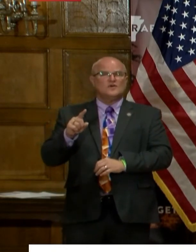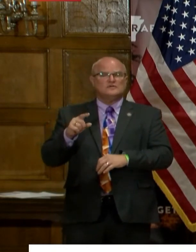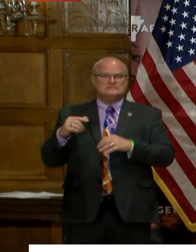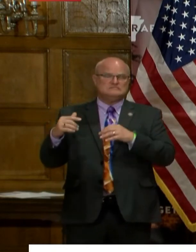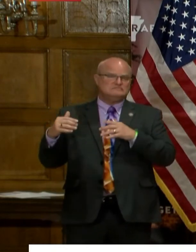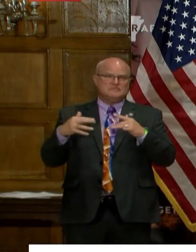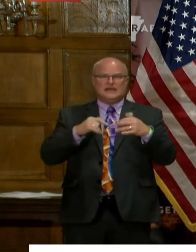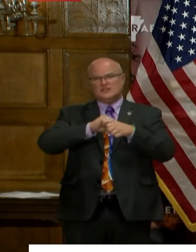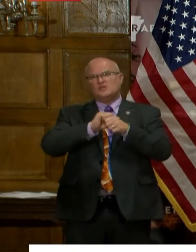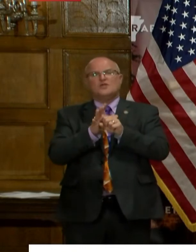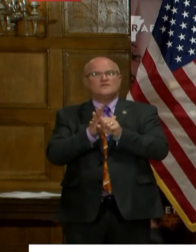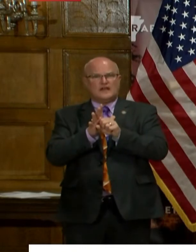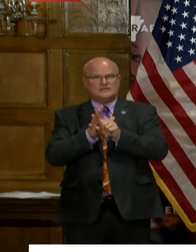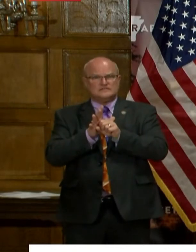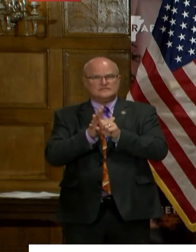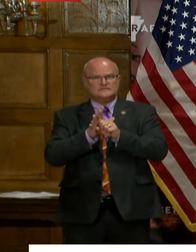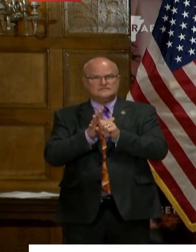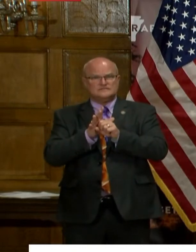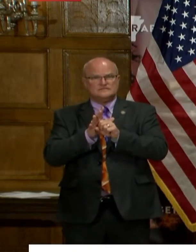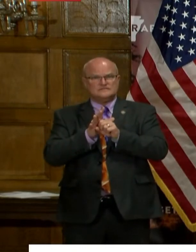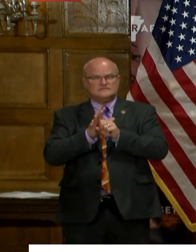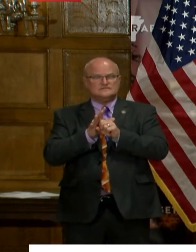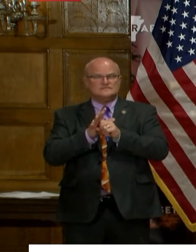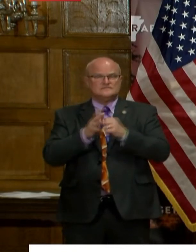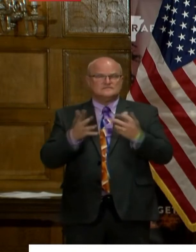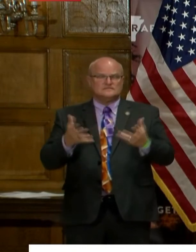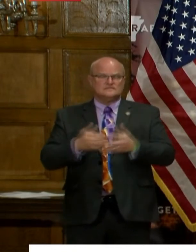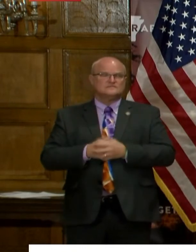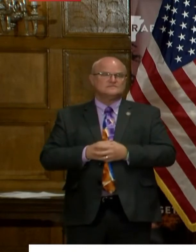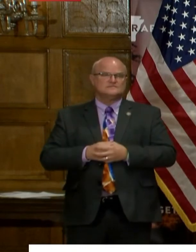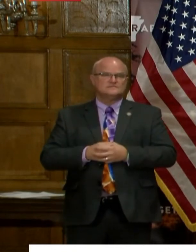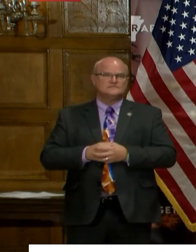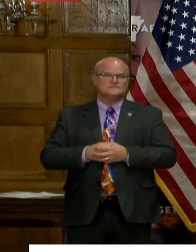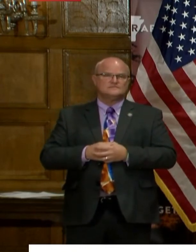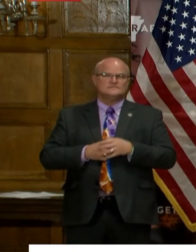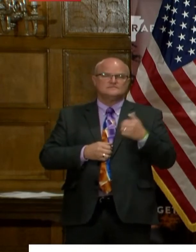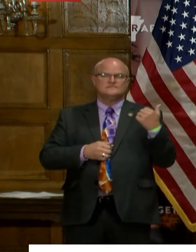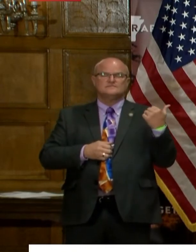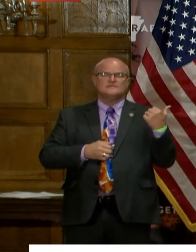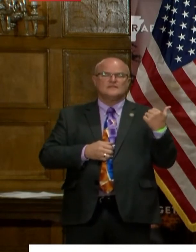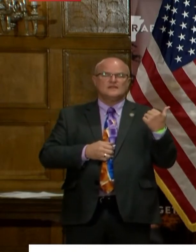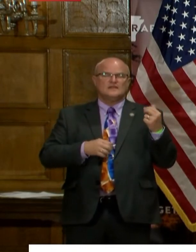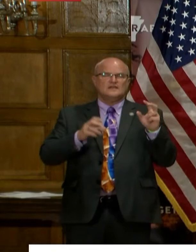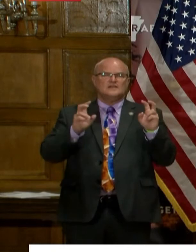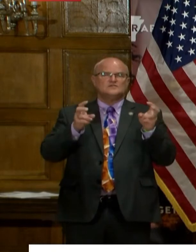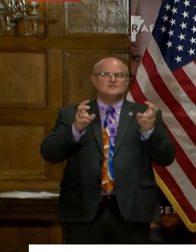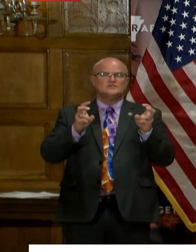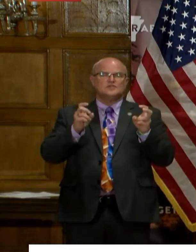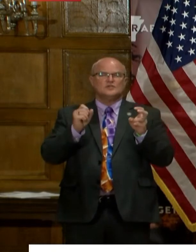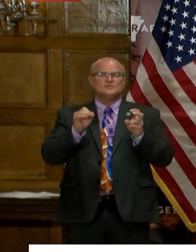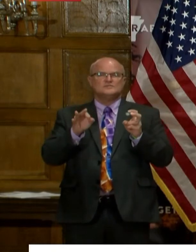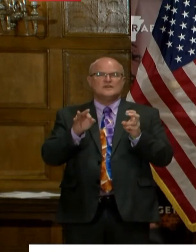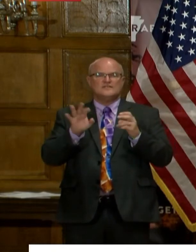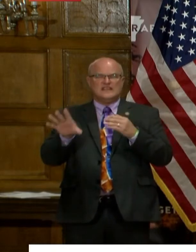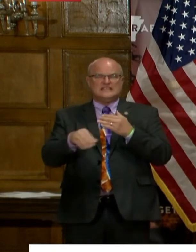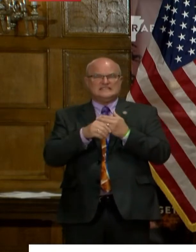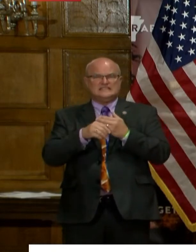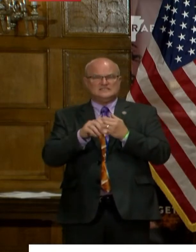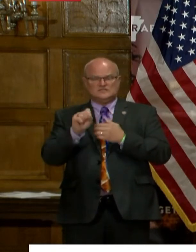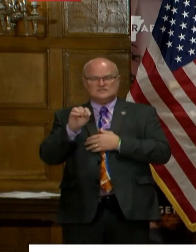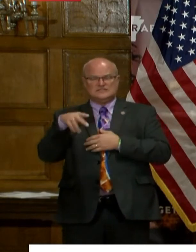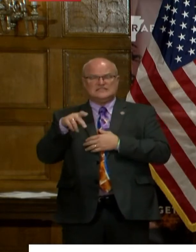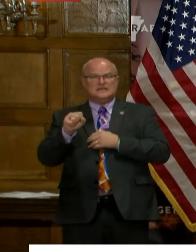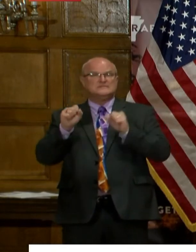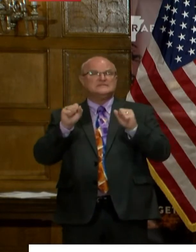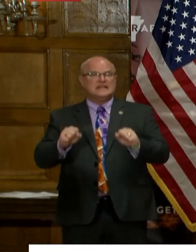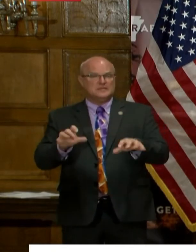battling the coronavirus and consequences of that? In terms of the additional steps that